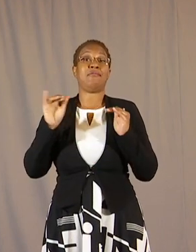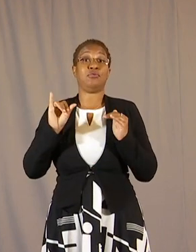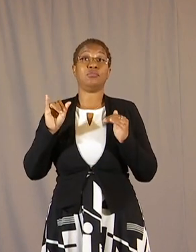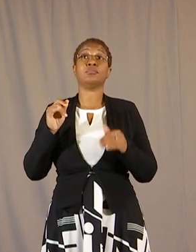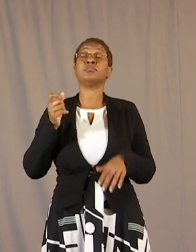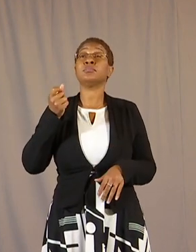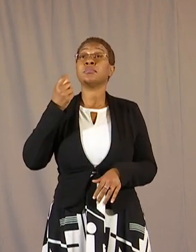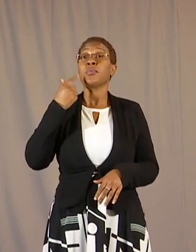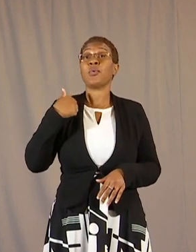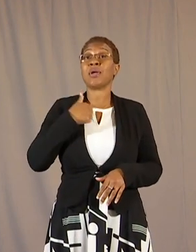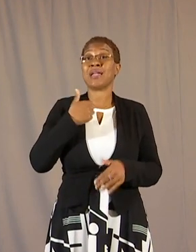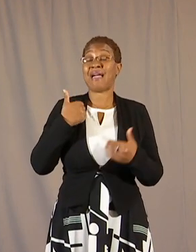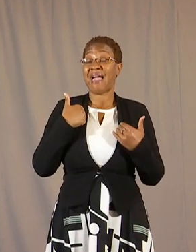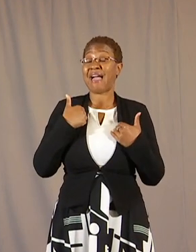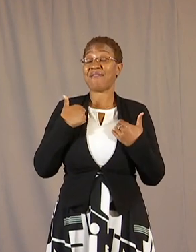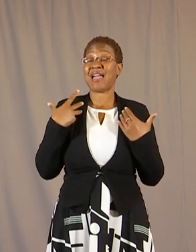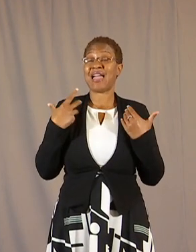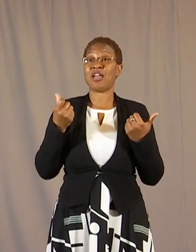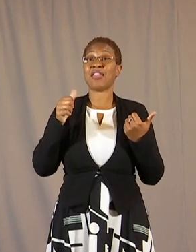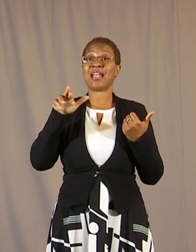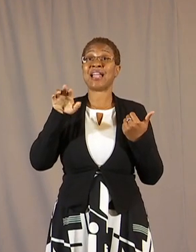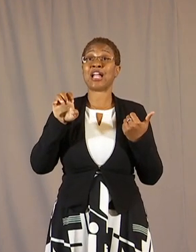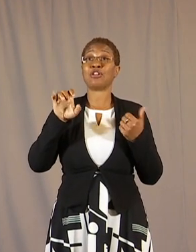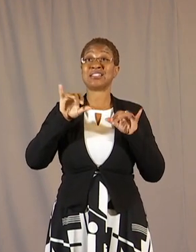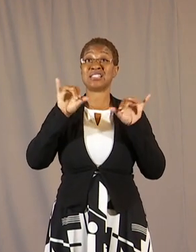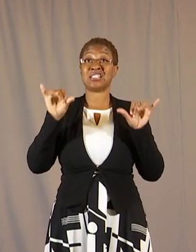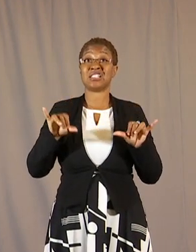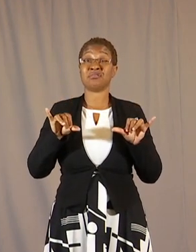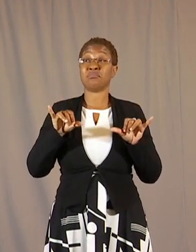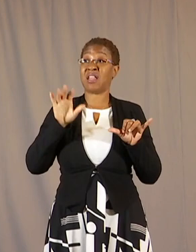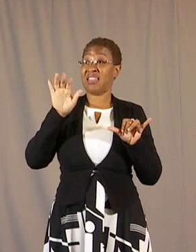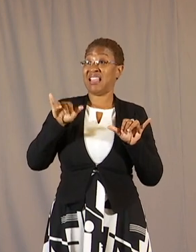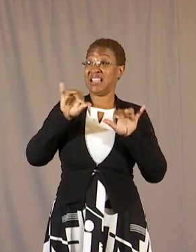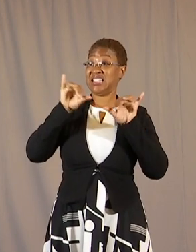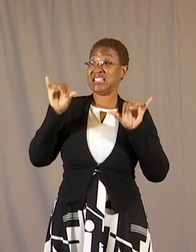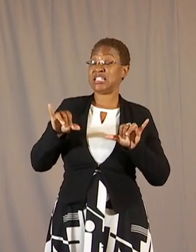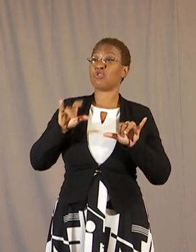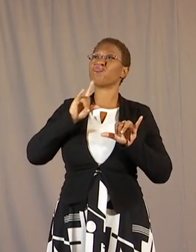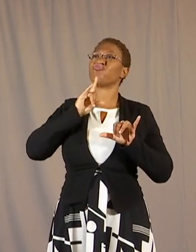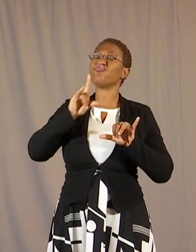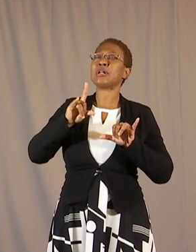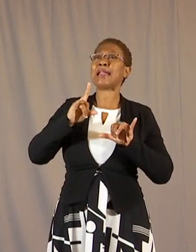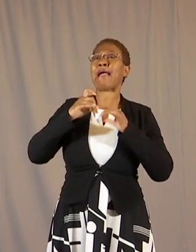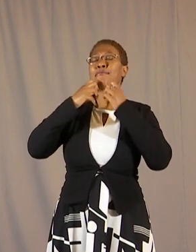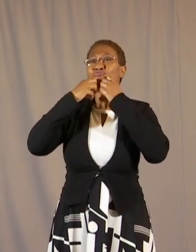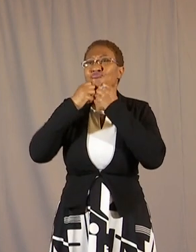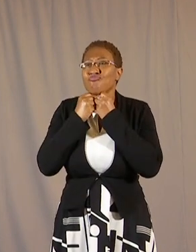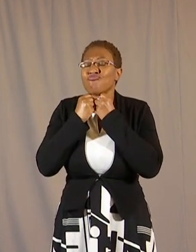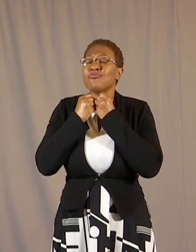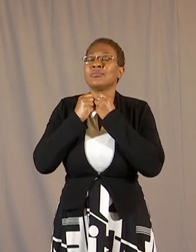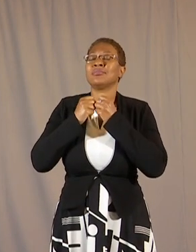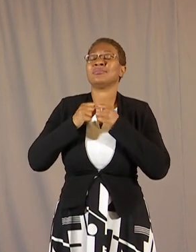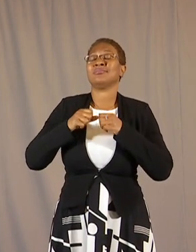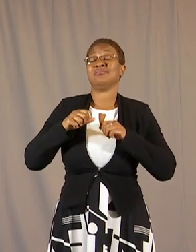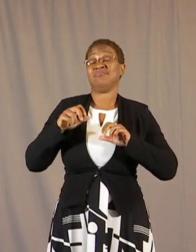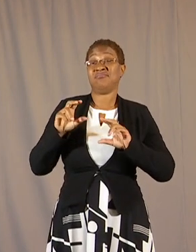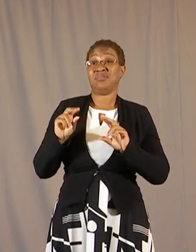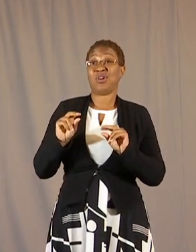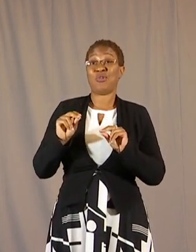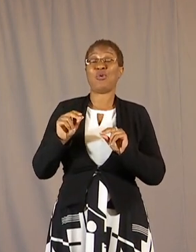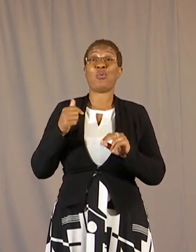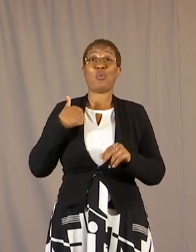system. It's not very caring, and it's certainly not a system in many places. We have hospitals, we have